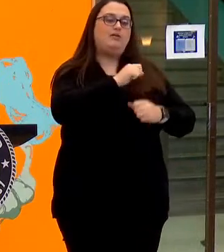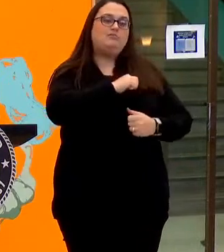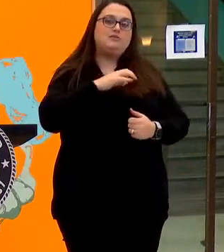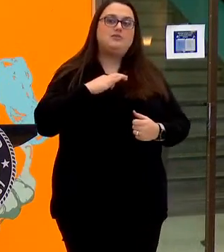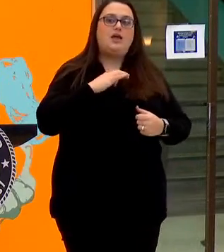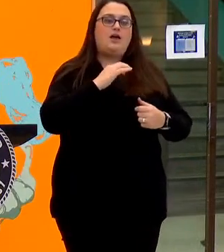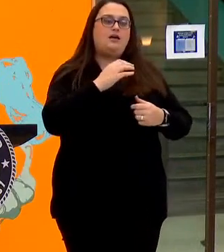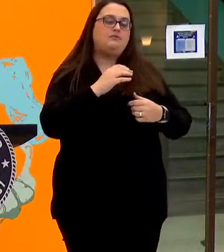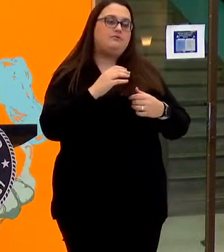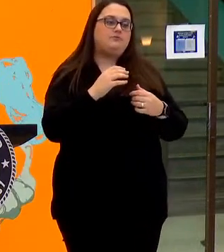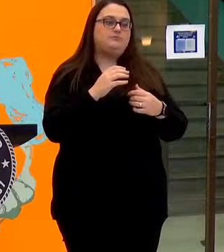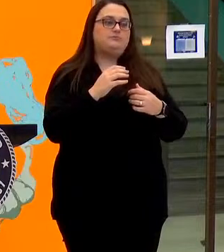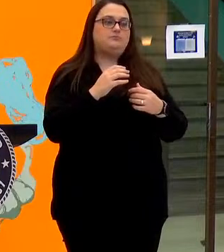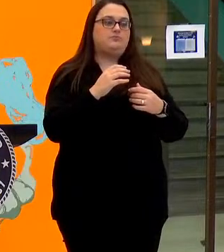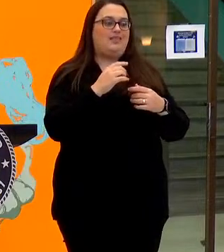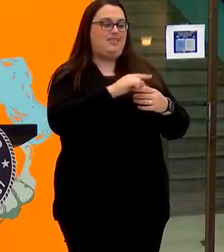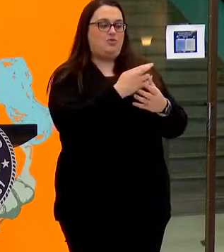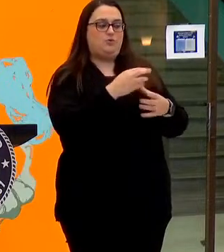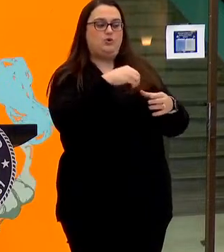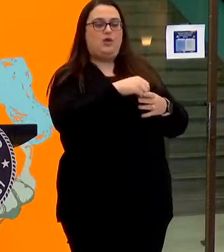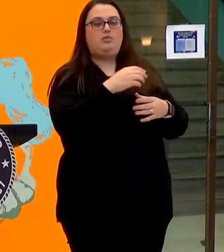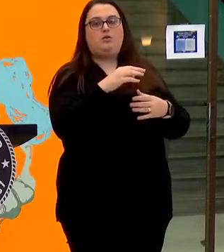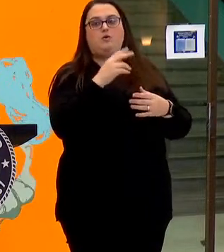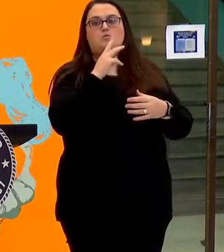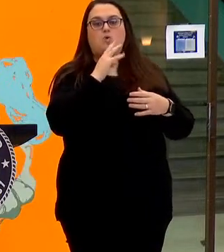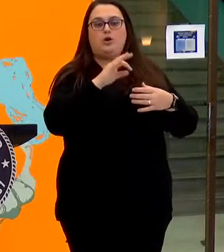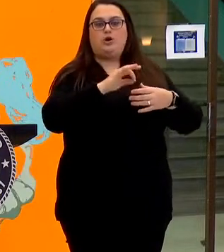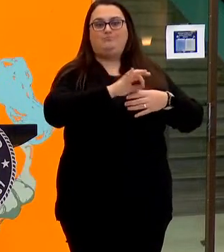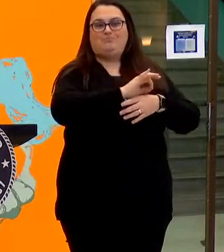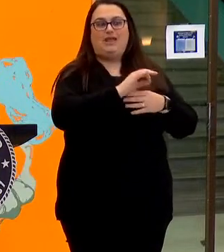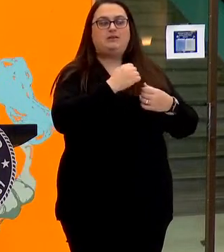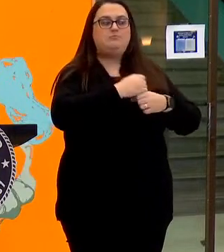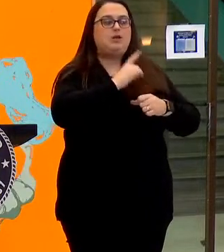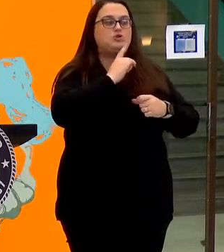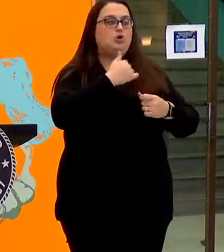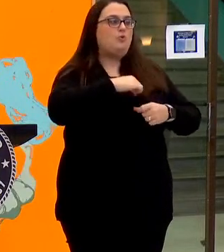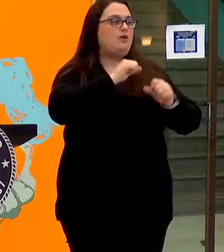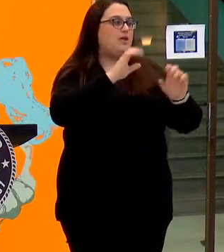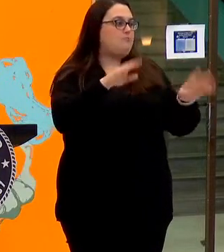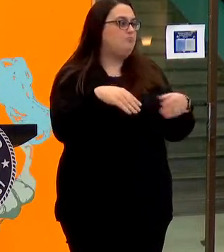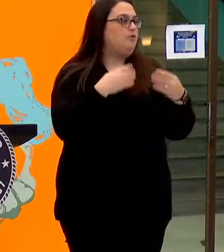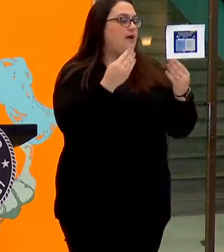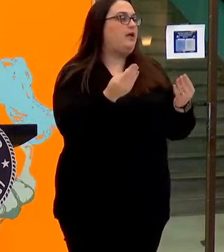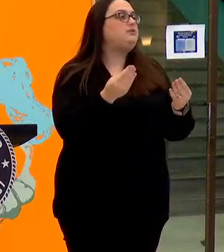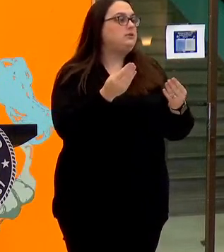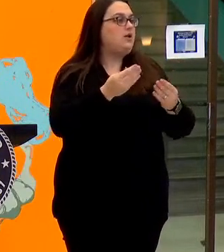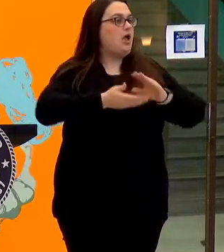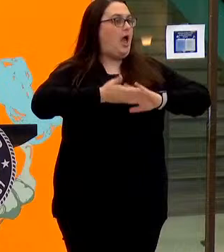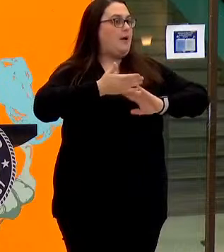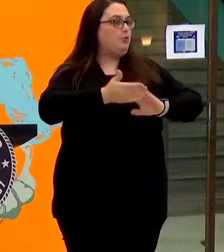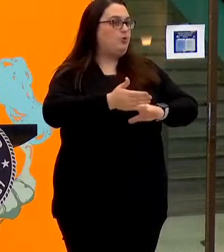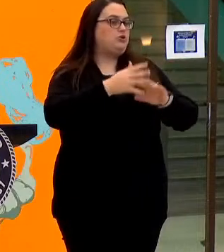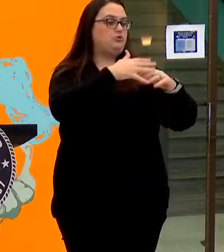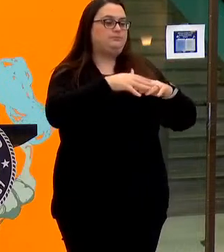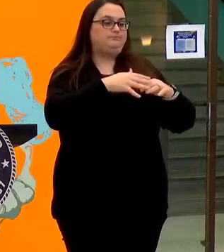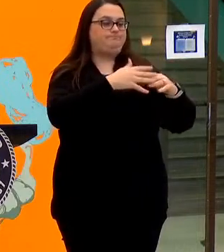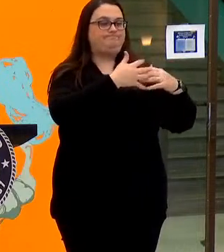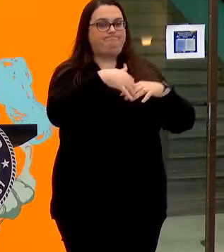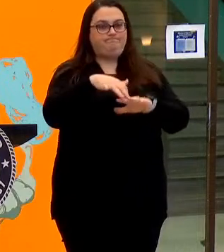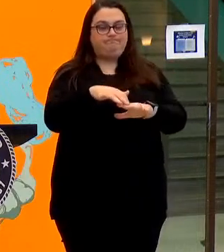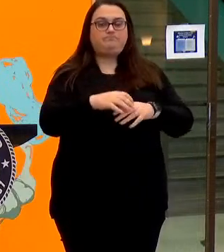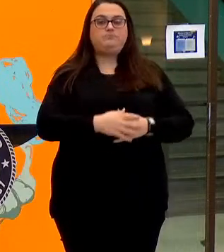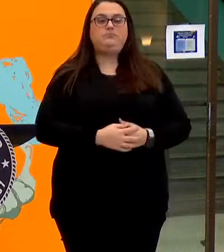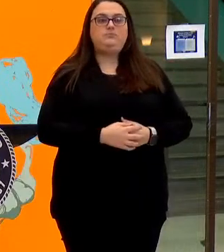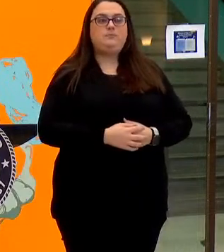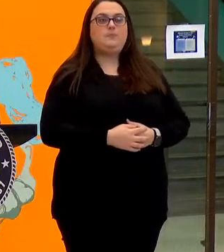to bolster our resources at the water plant in an effort to just make sure that we can provide operational continuity. So we have brought